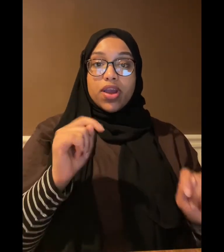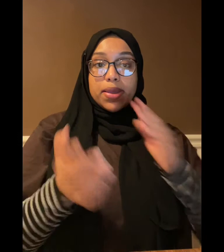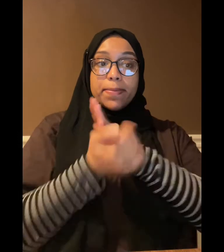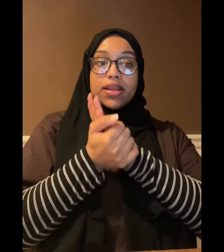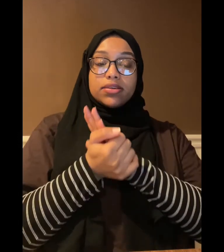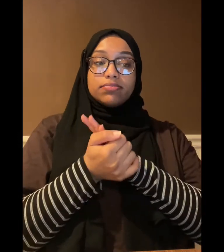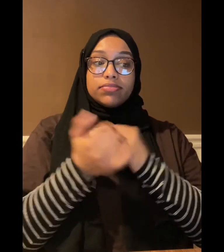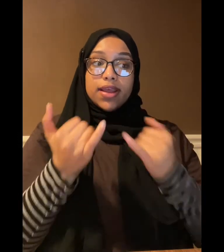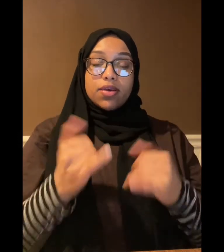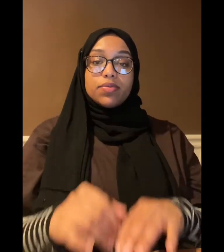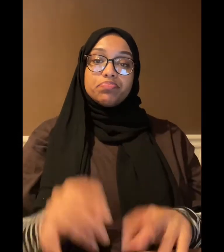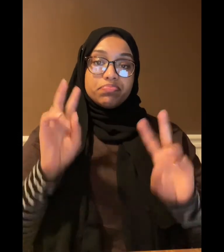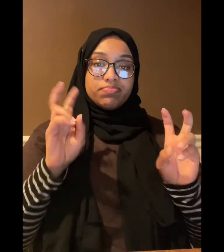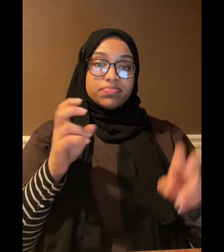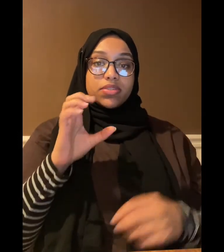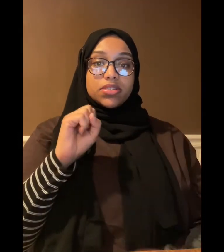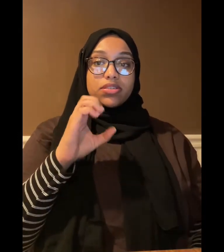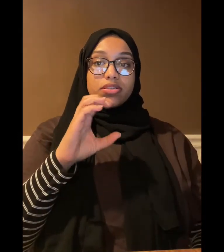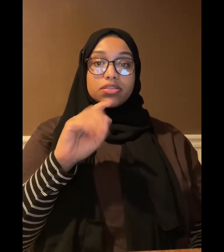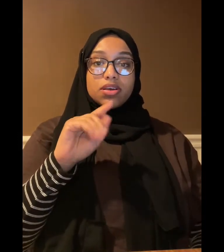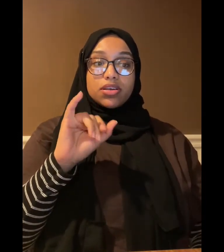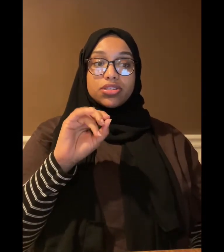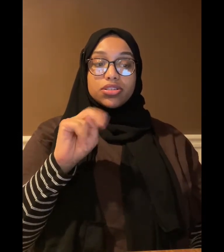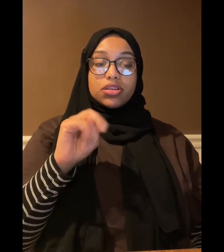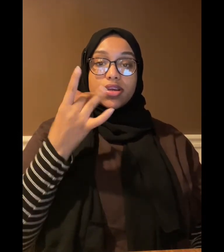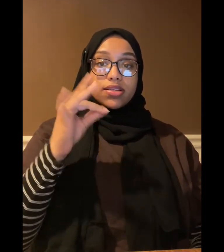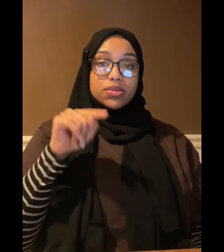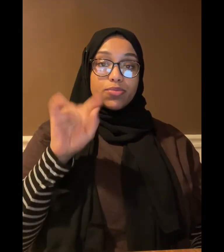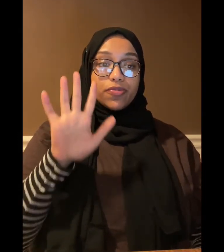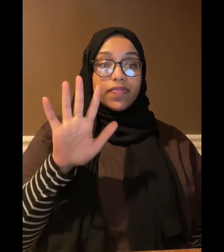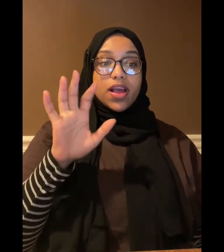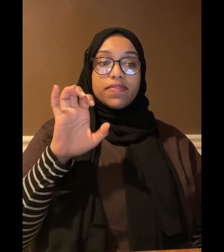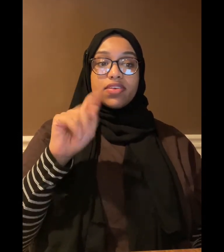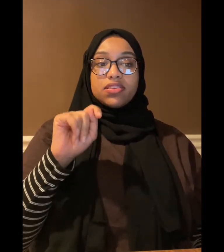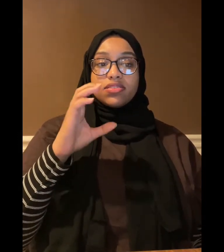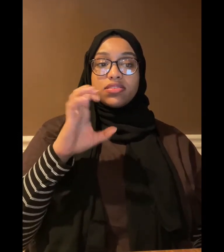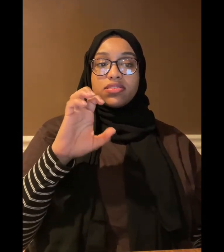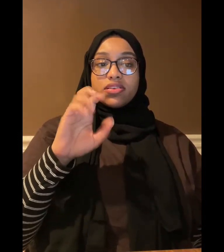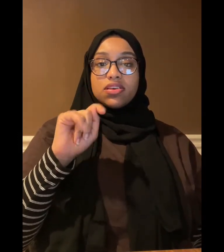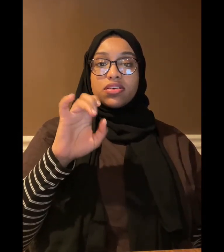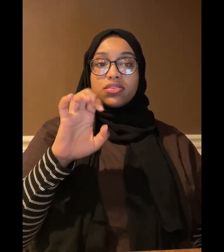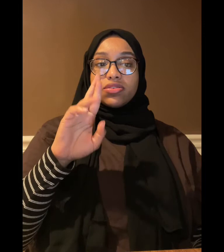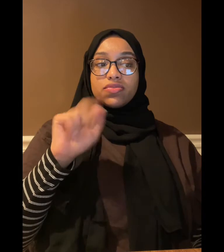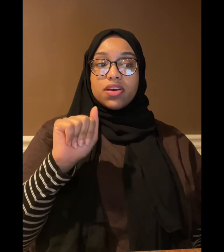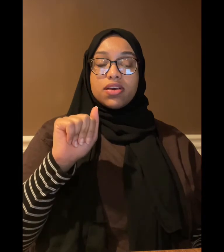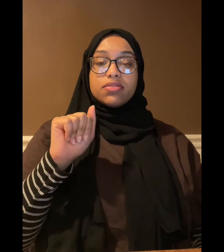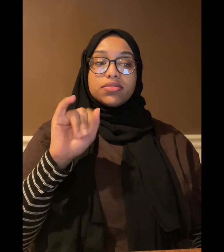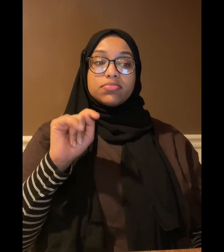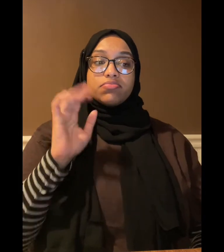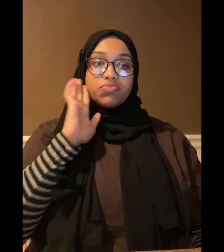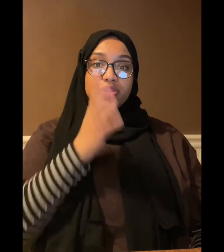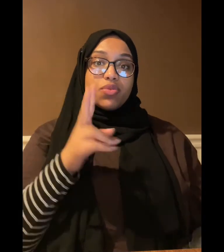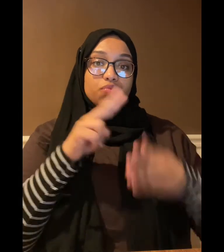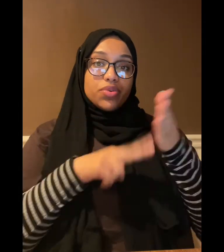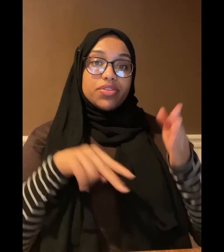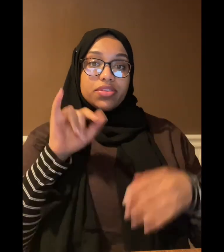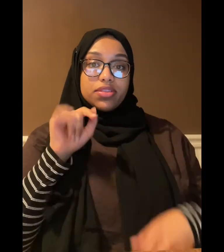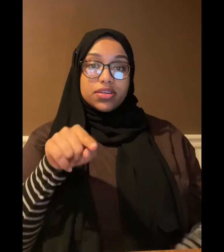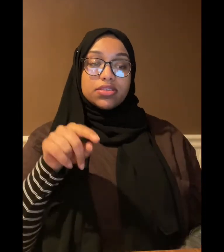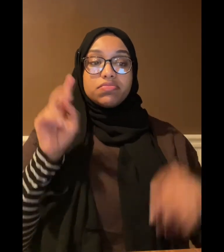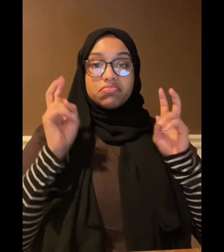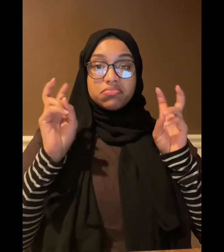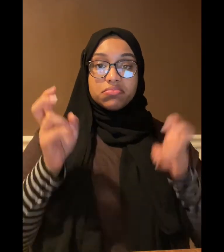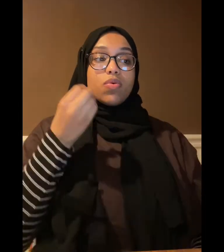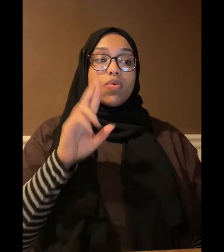straightforward, saying we will amend this, basically. Other times, it